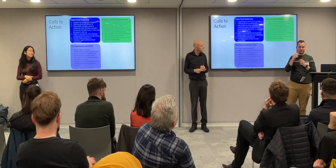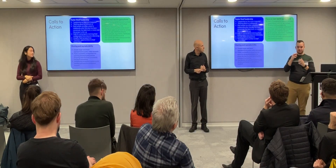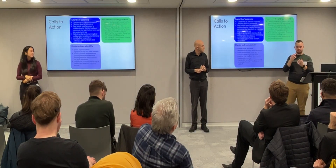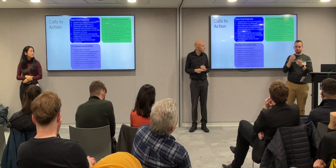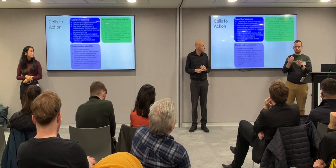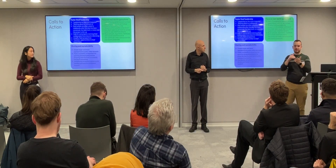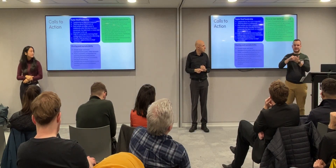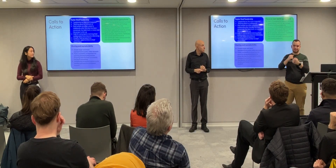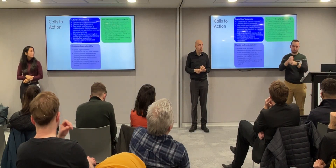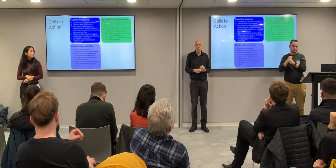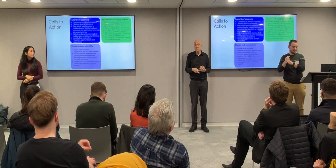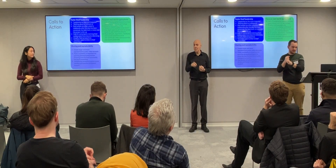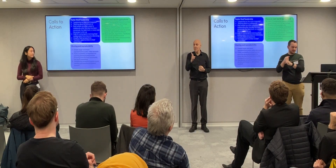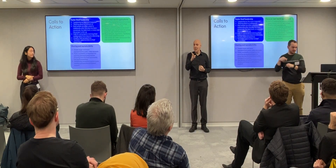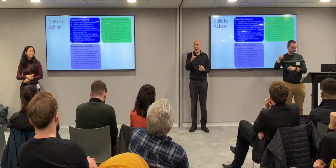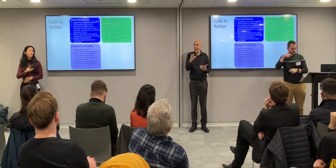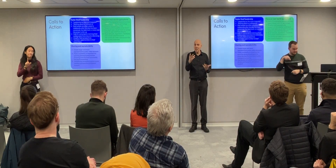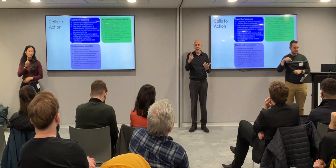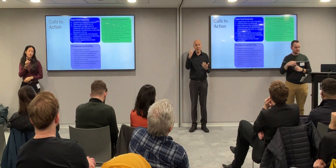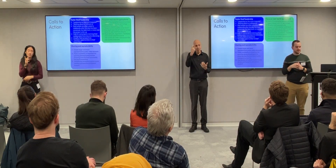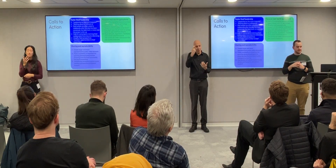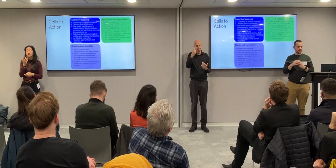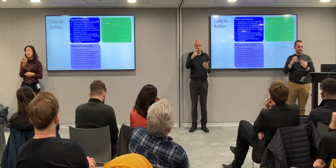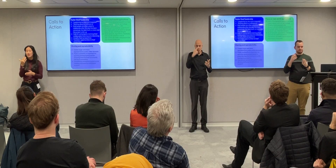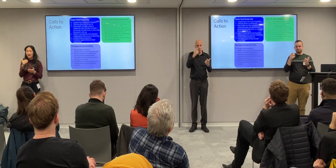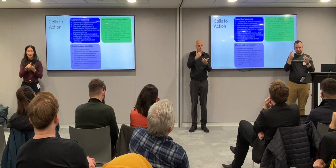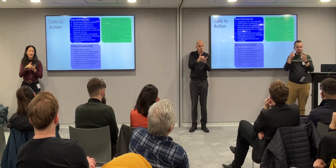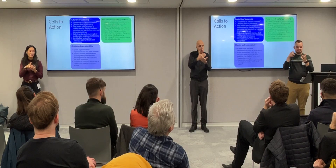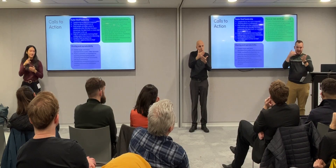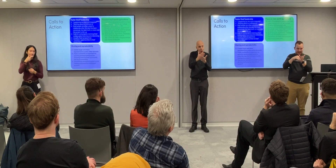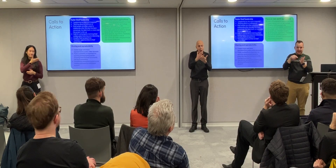Again, we need to think about sharing and reproducibility.